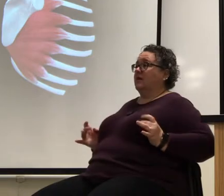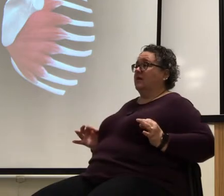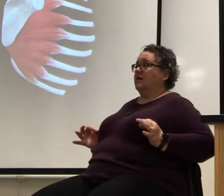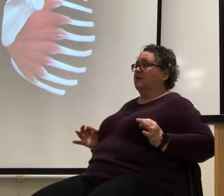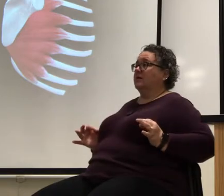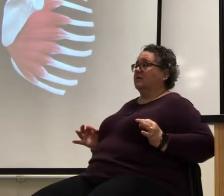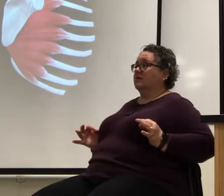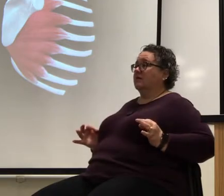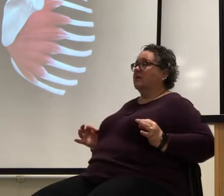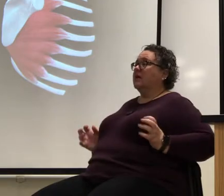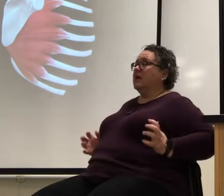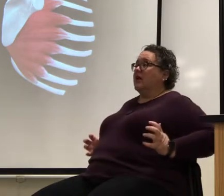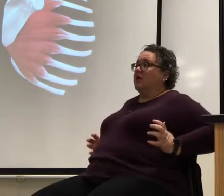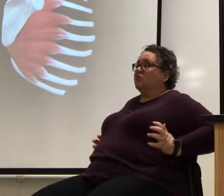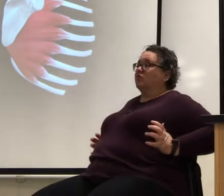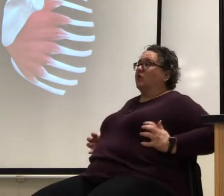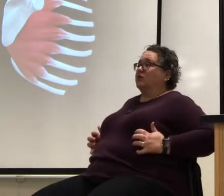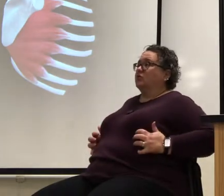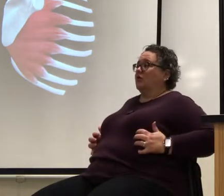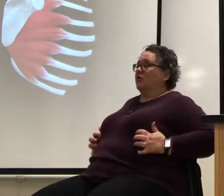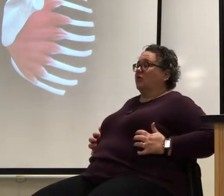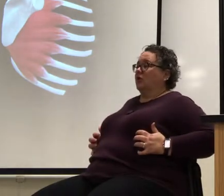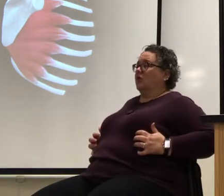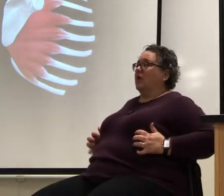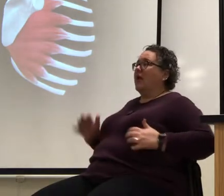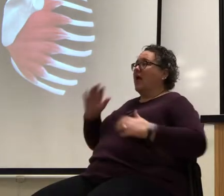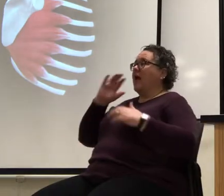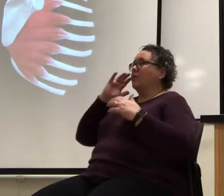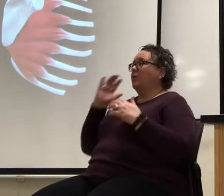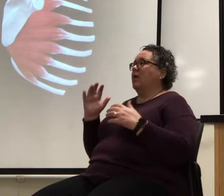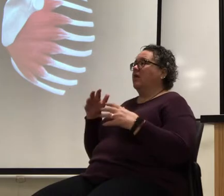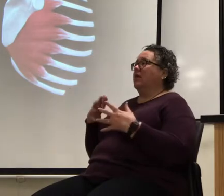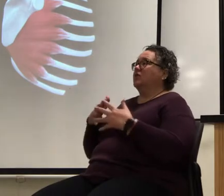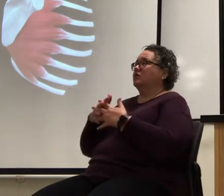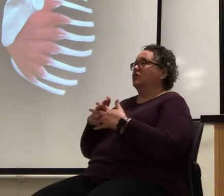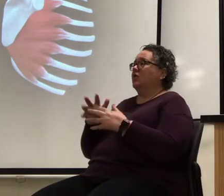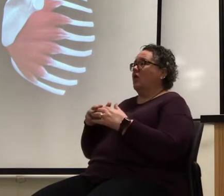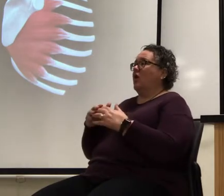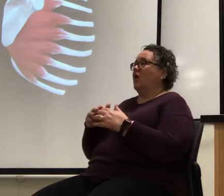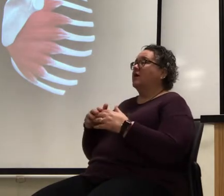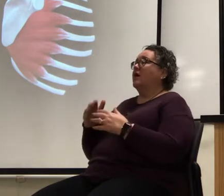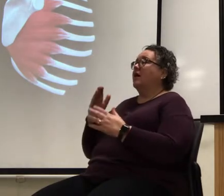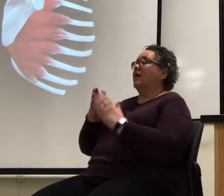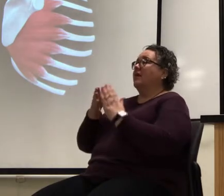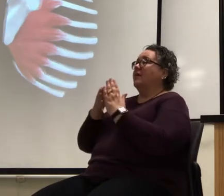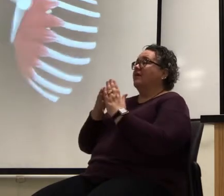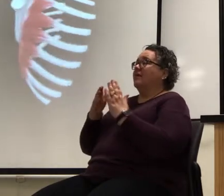reaches over. It's going to insert on the medial border of